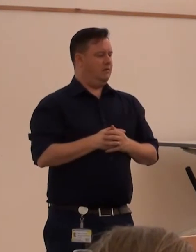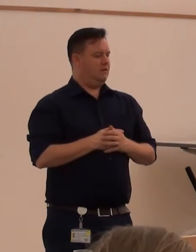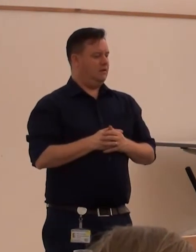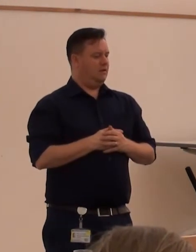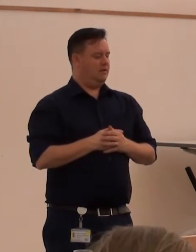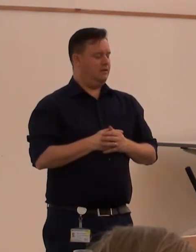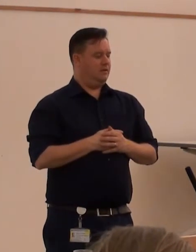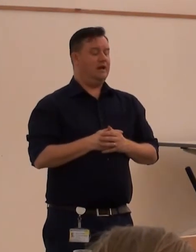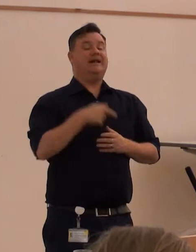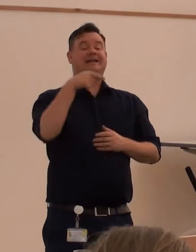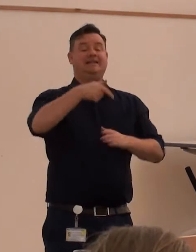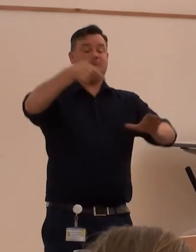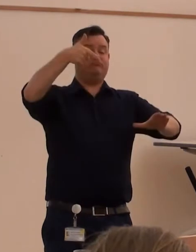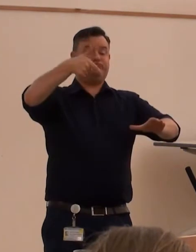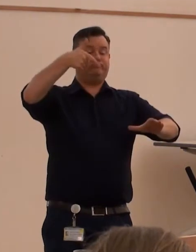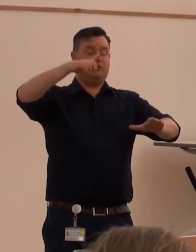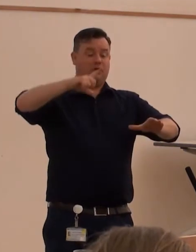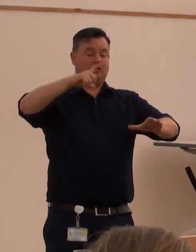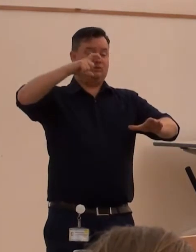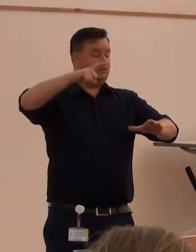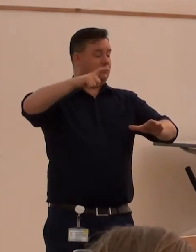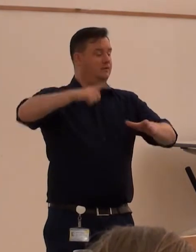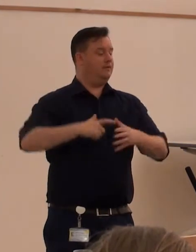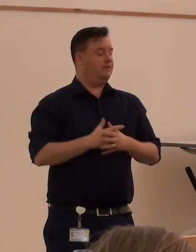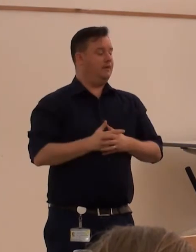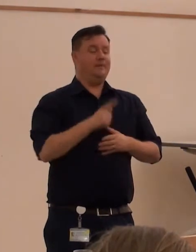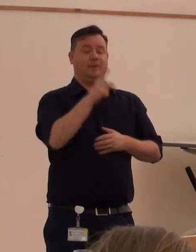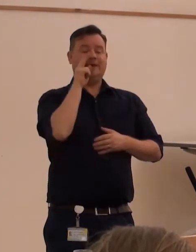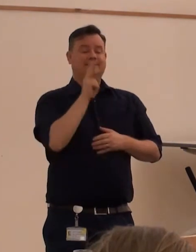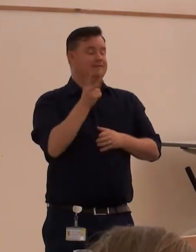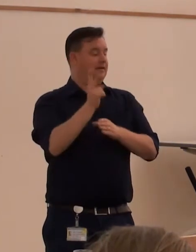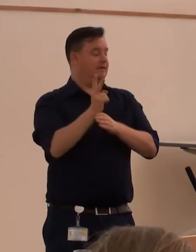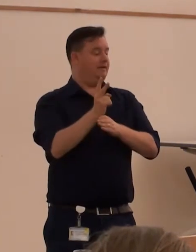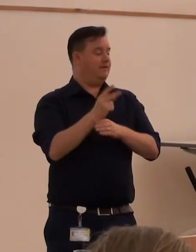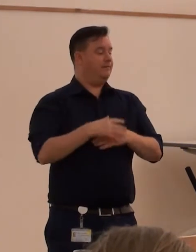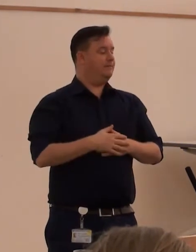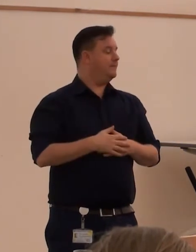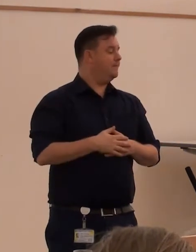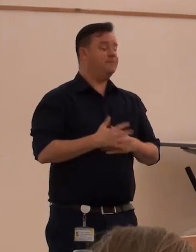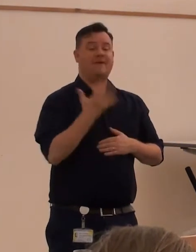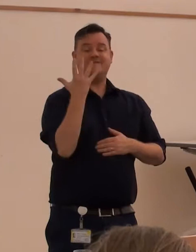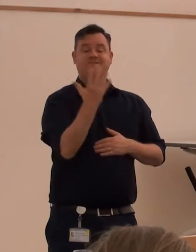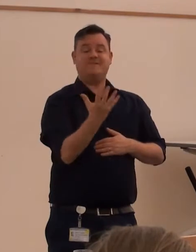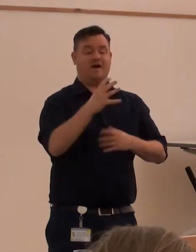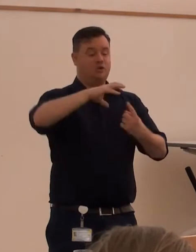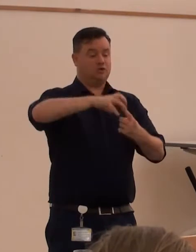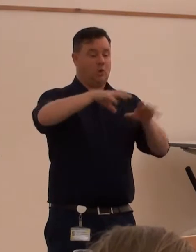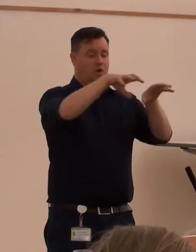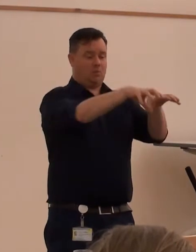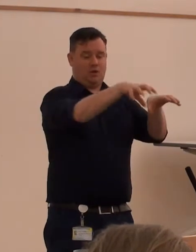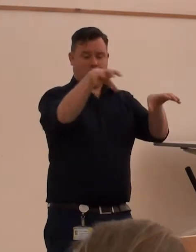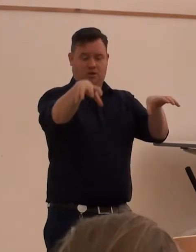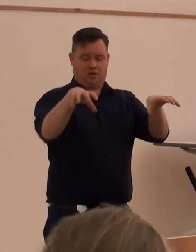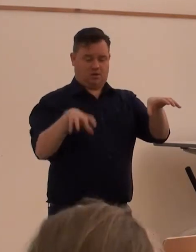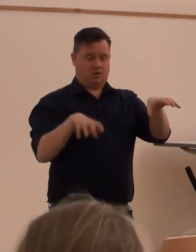shot is taken from above it. You may be able to see that, again, the five disparate pieces of stone are linked by an